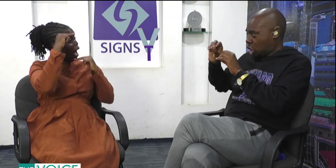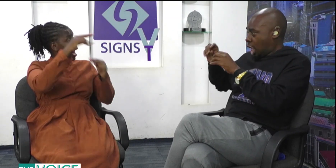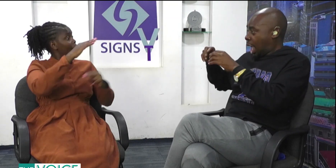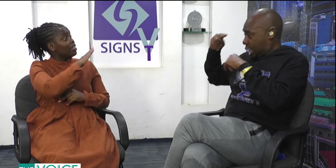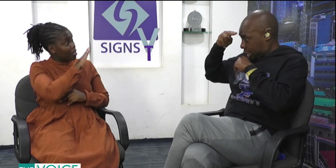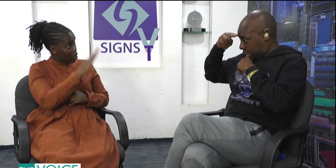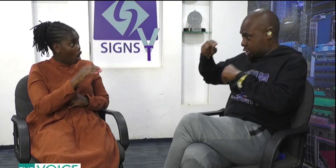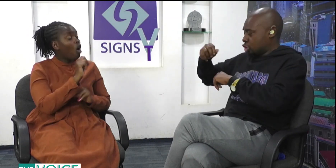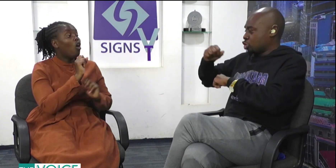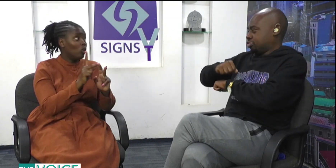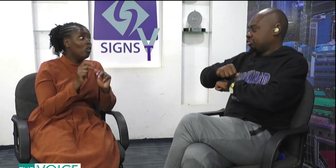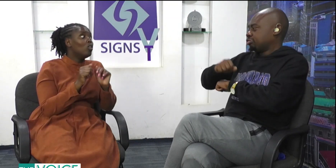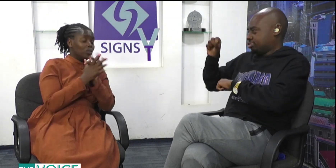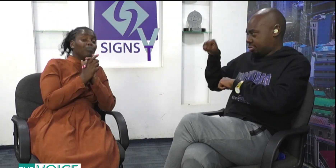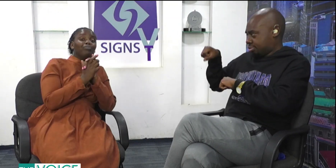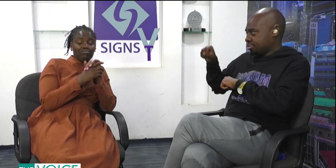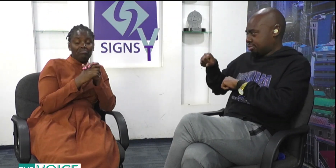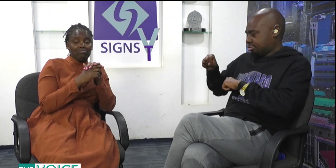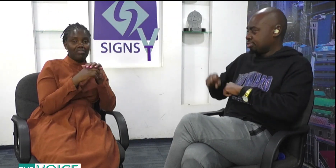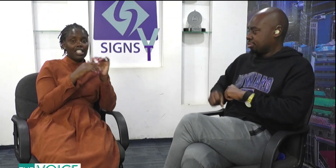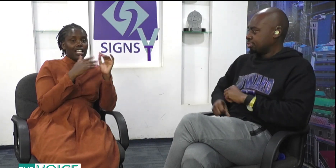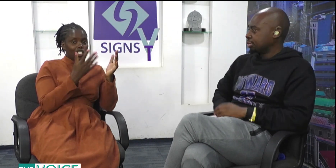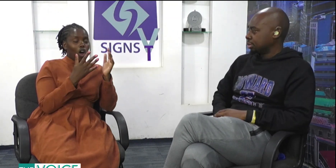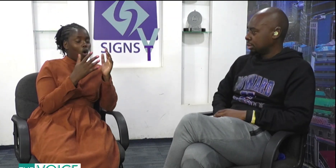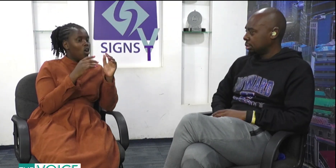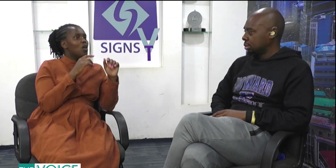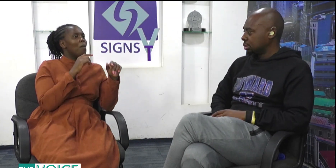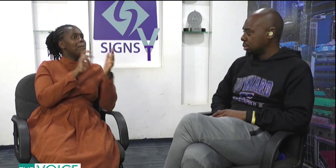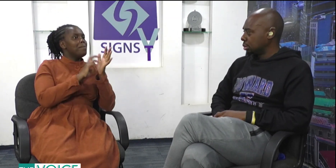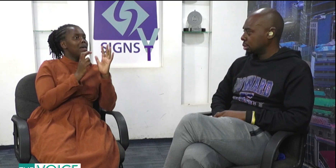In primary, I didn't go to deaf school, only in high school.